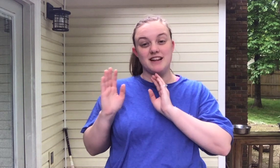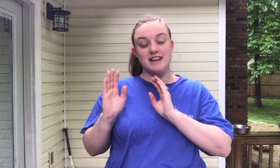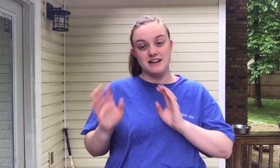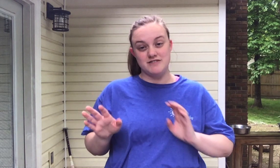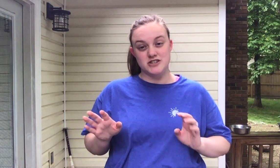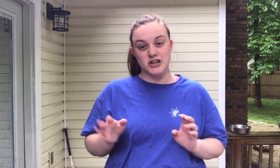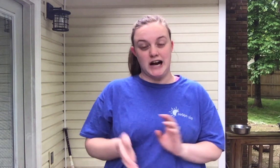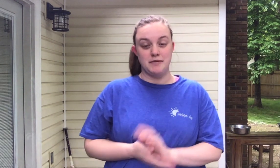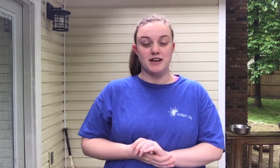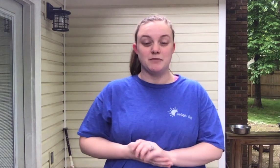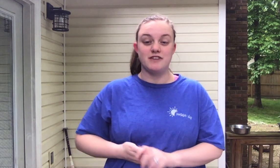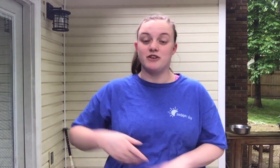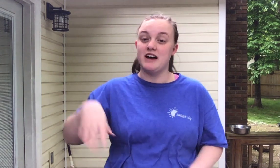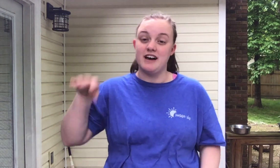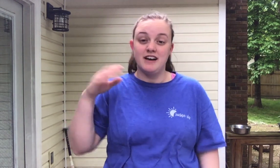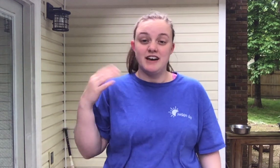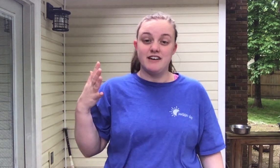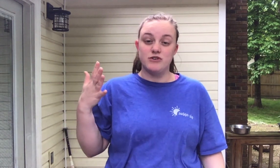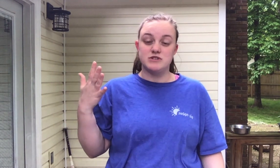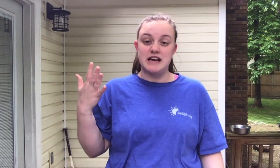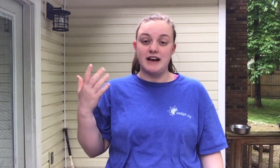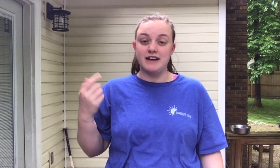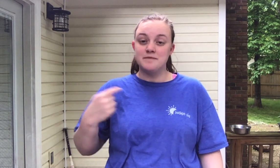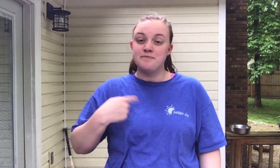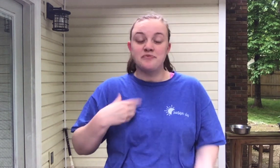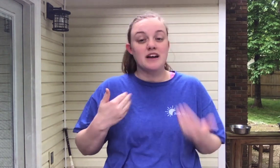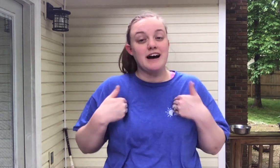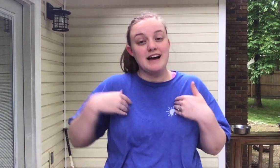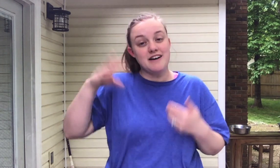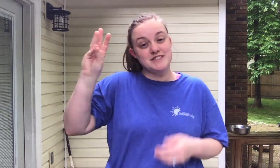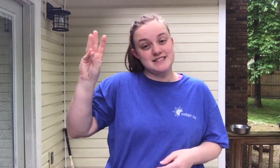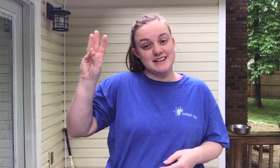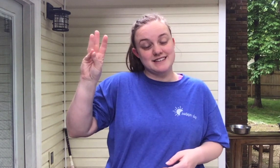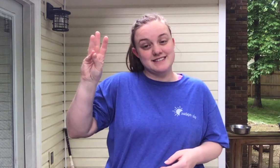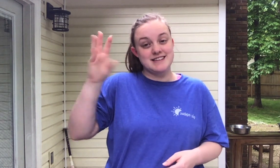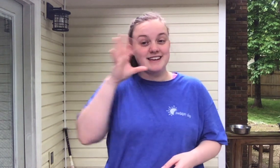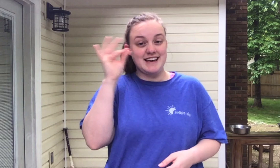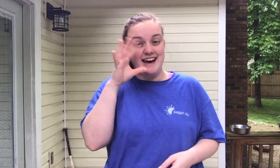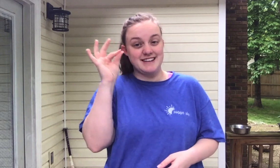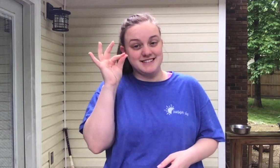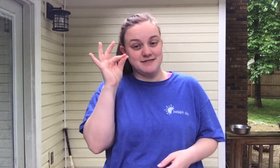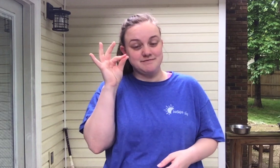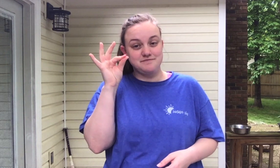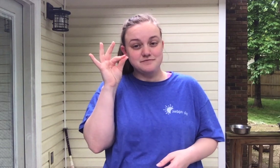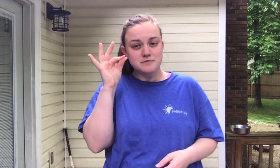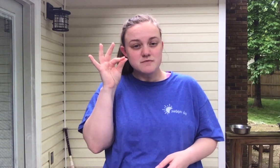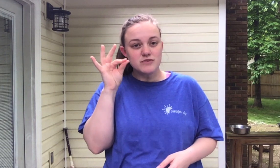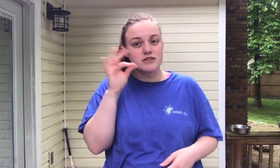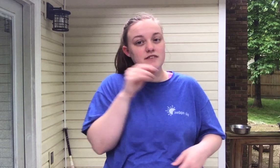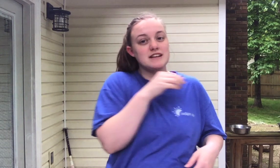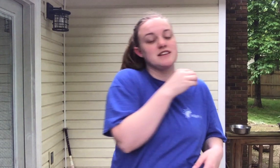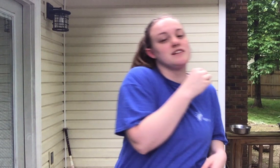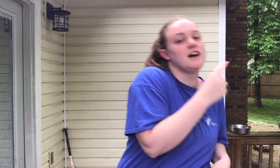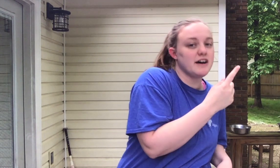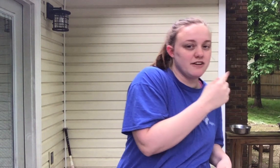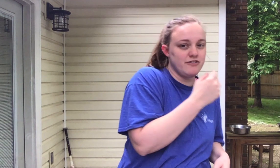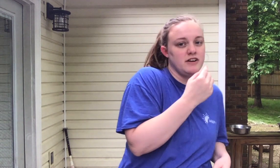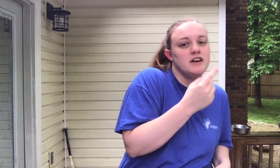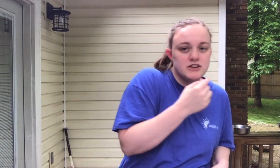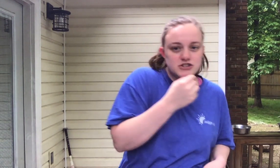of describing. But if you say, I have 6 cats, that's a lot of